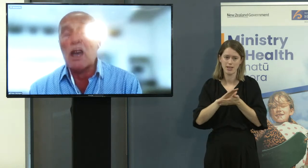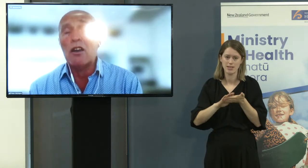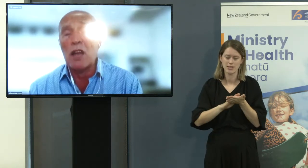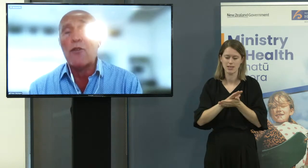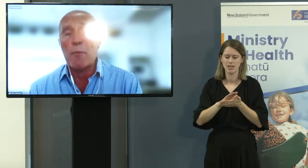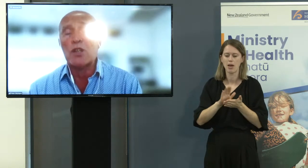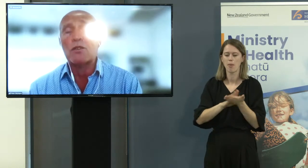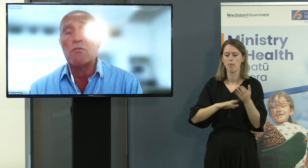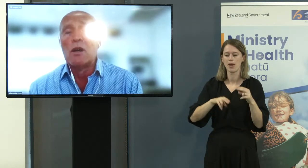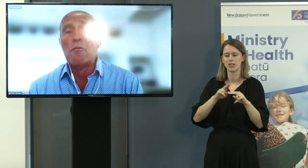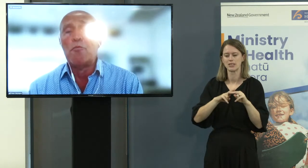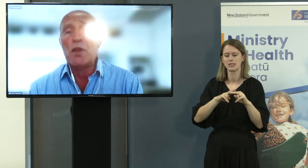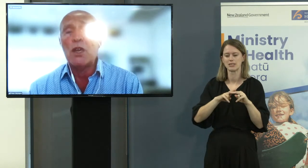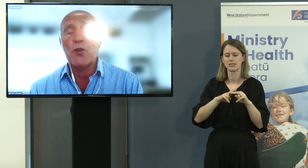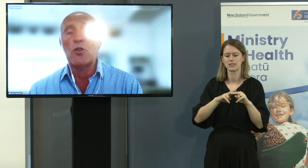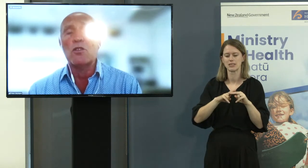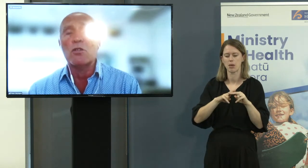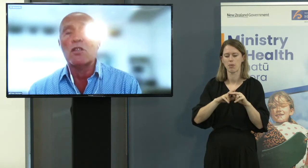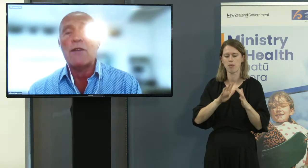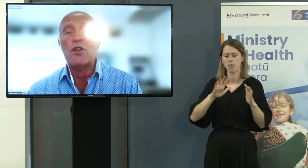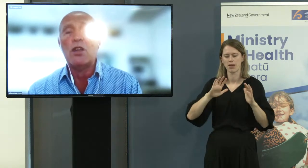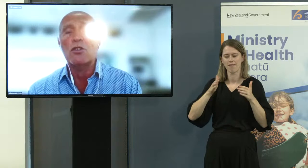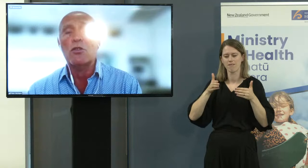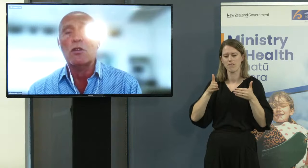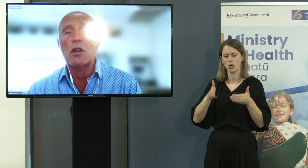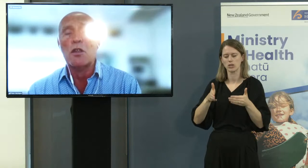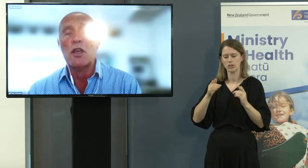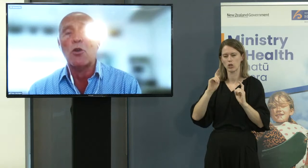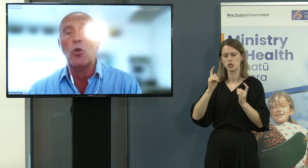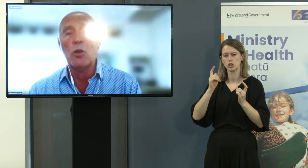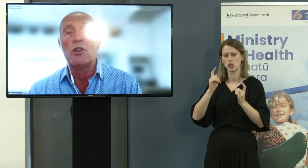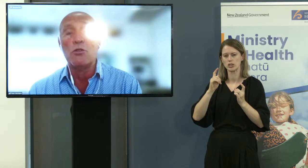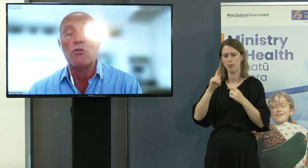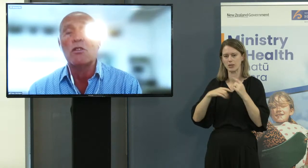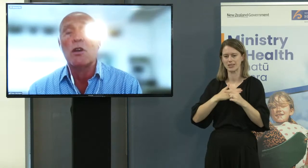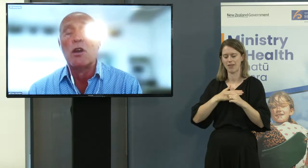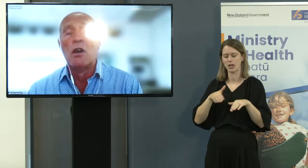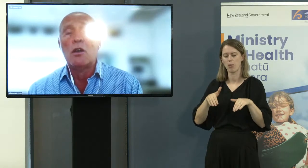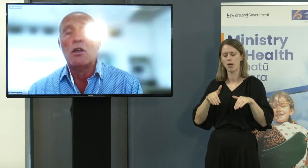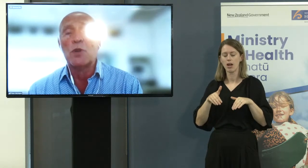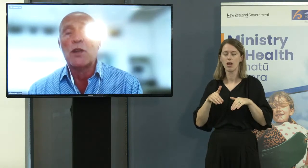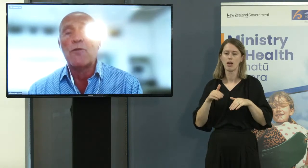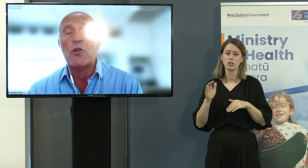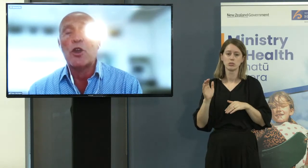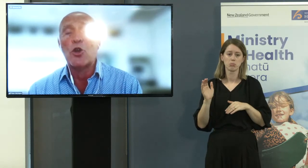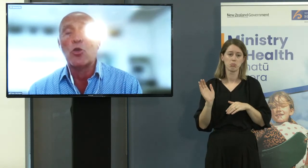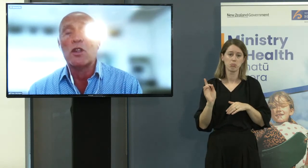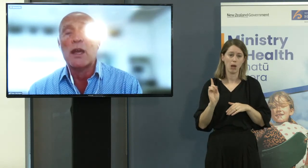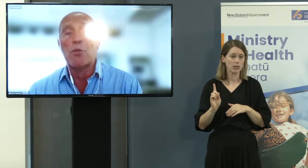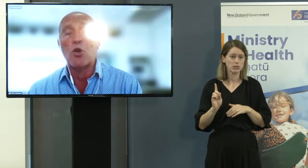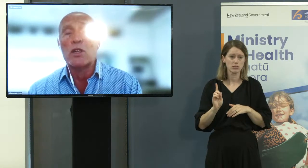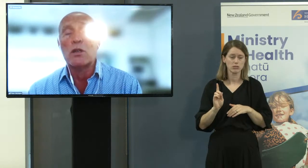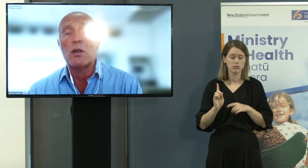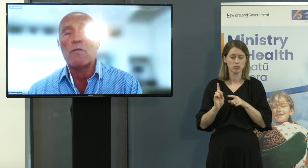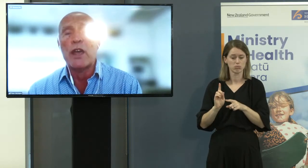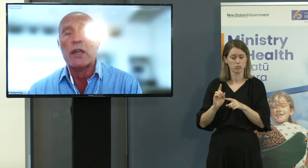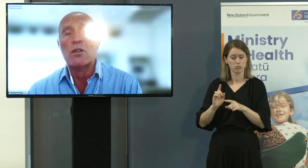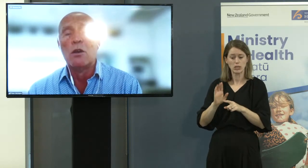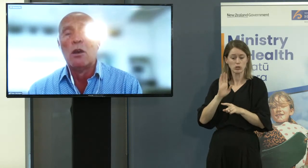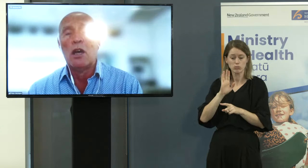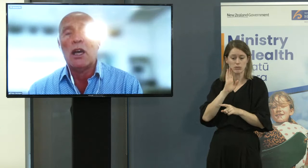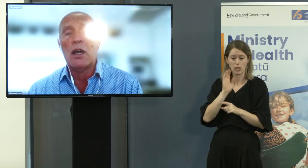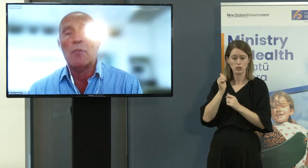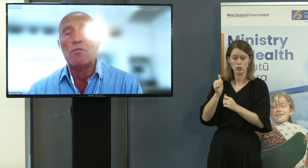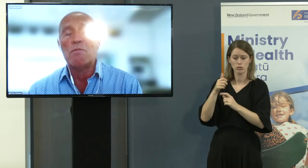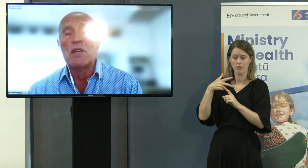parents are going to have a much bigger focus on safety concerns. And I think all the news is really very good on that point. And in